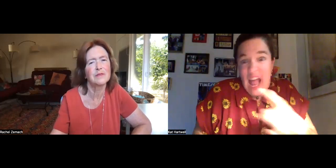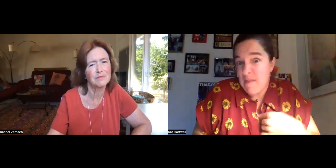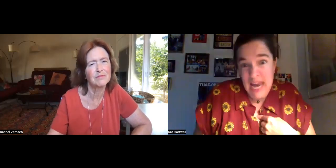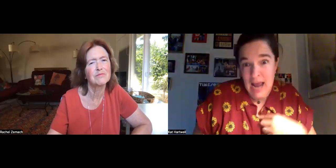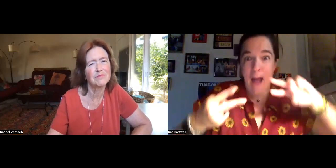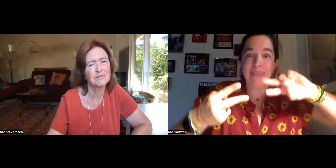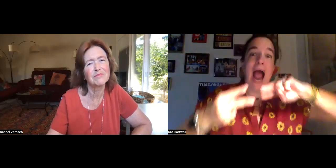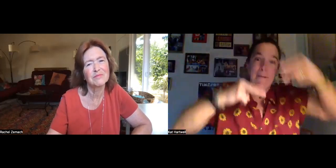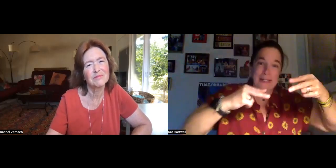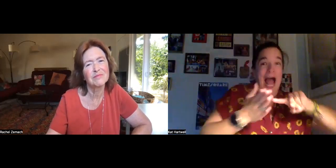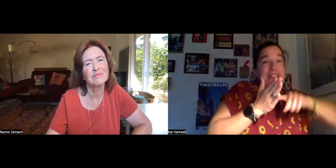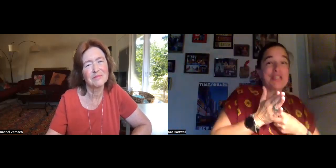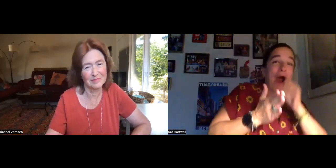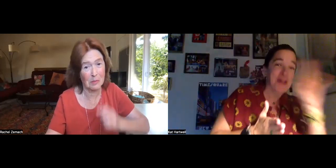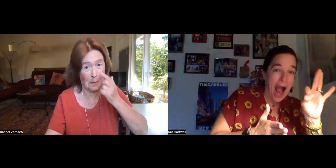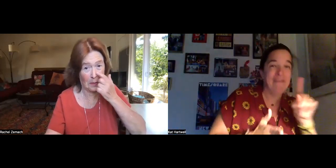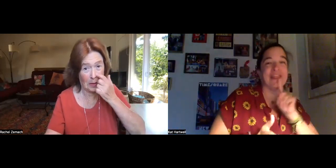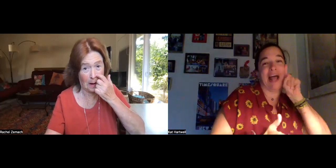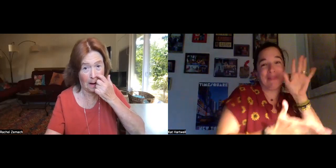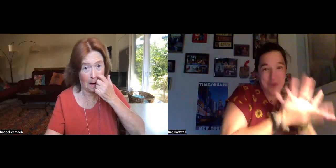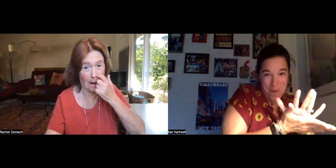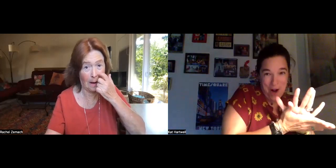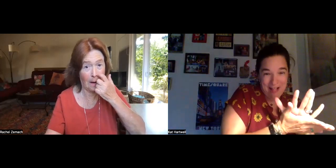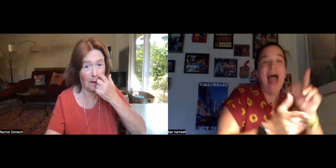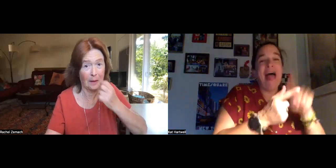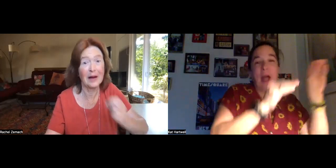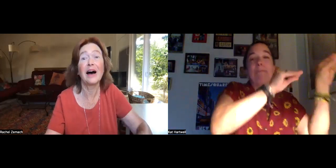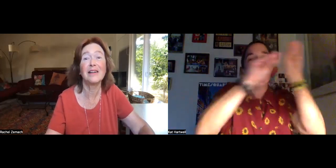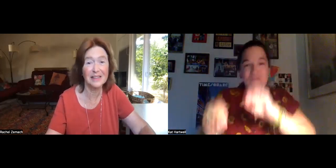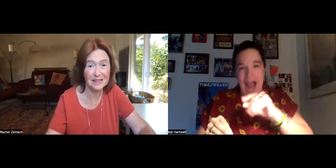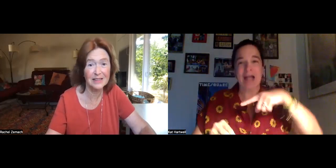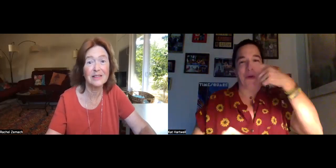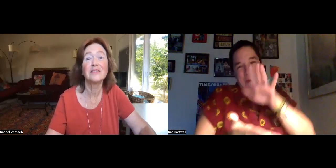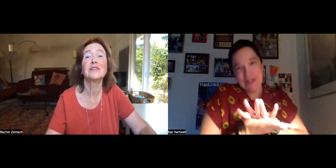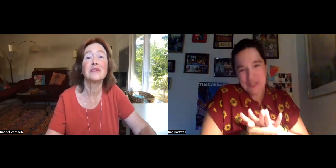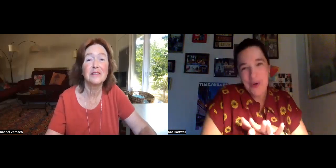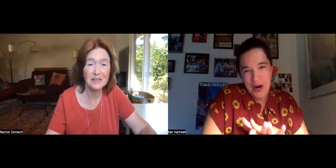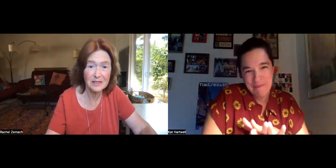Just like me. I'm the opposite. I started off at that school. Then went to a public school.